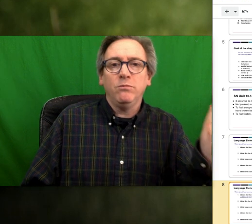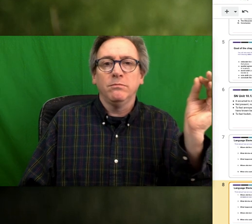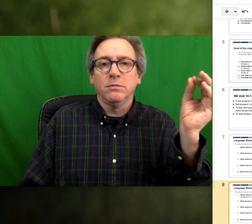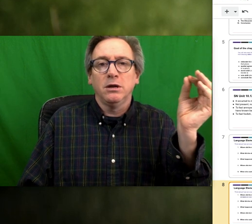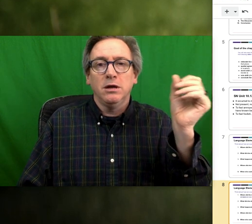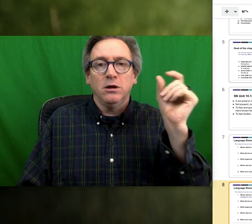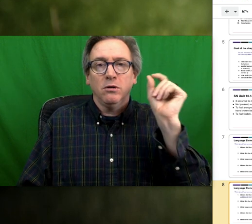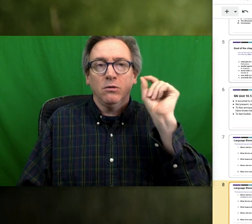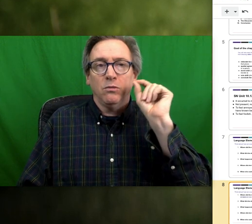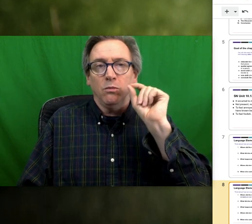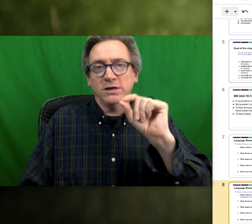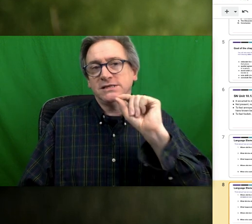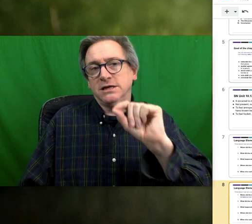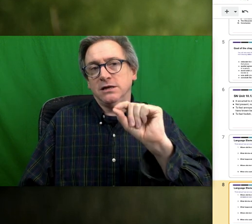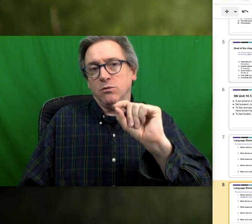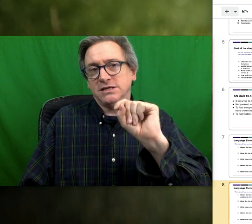home?